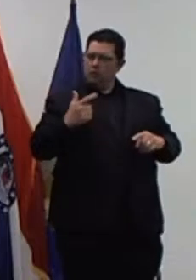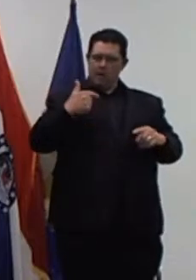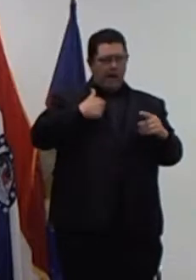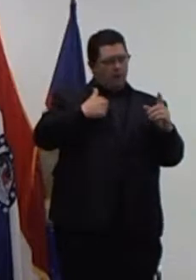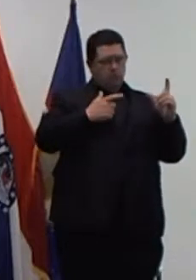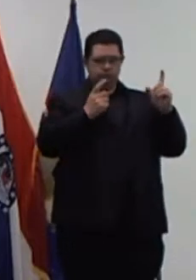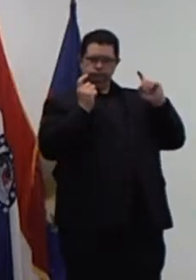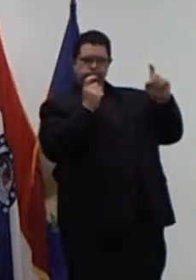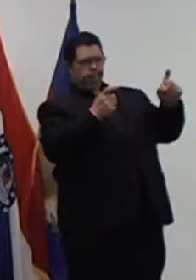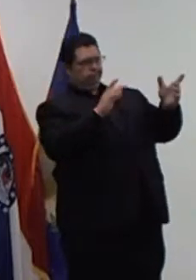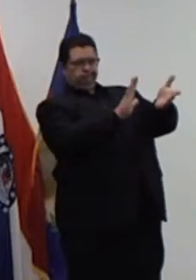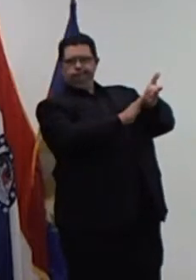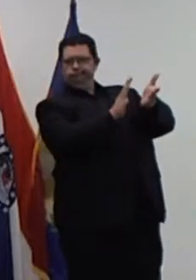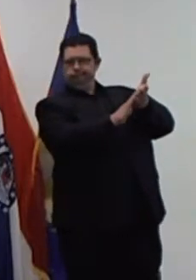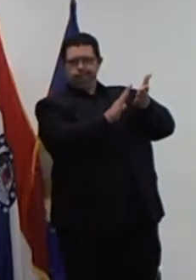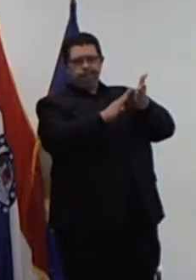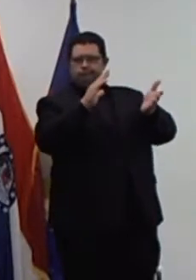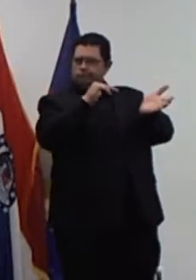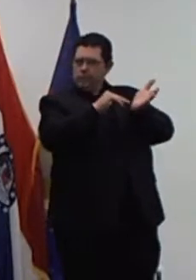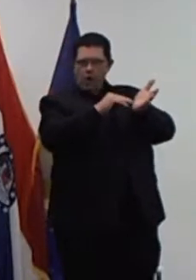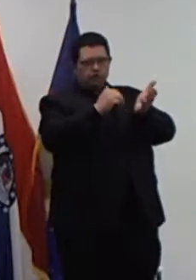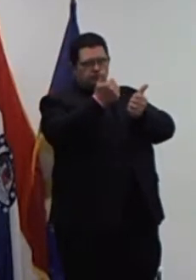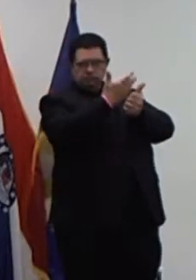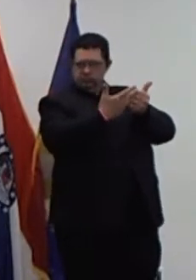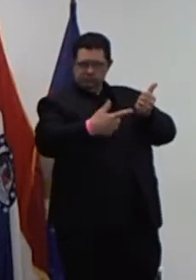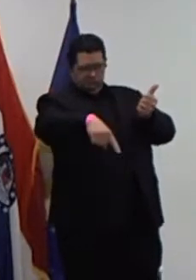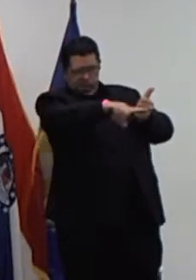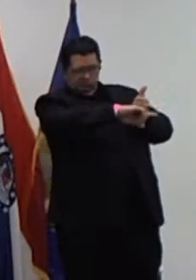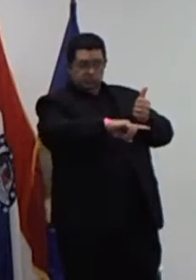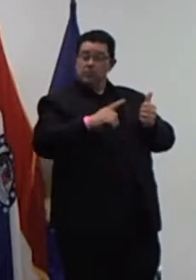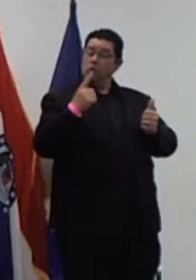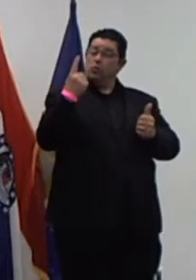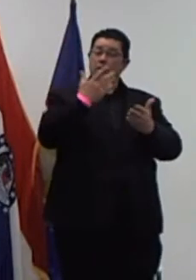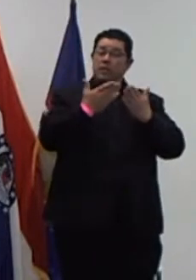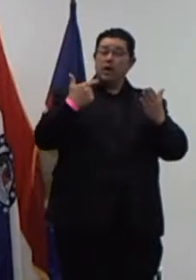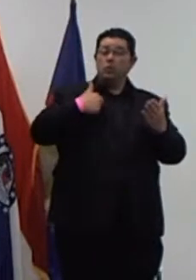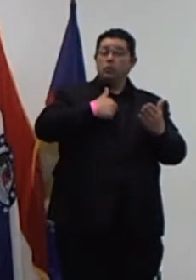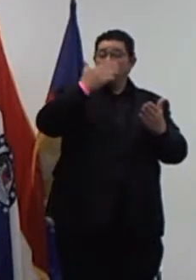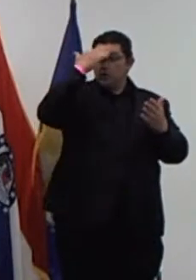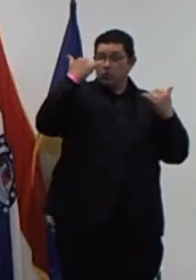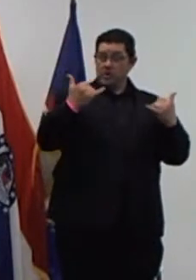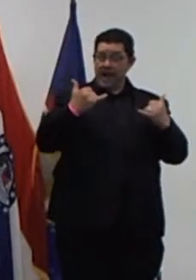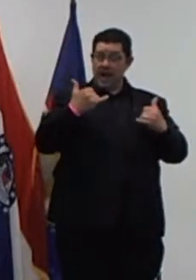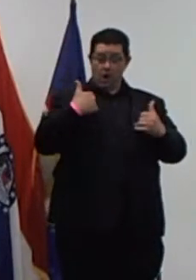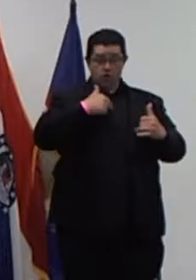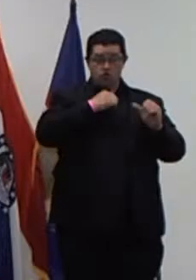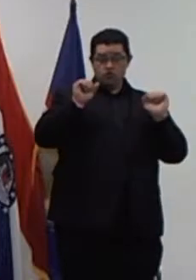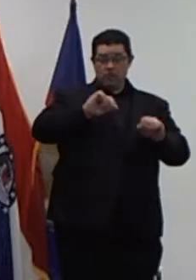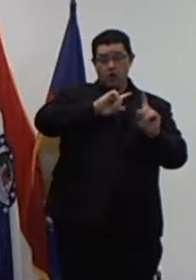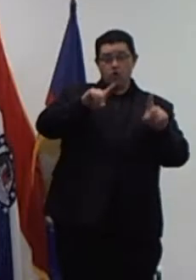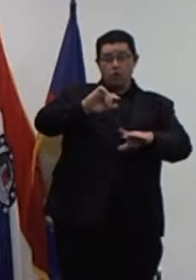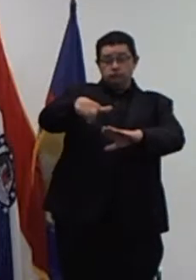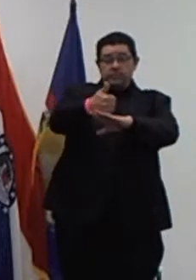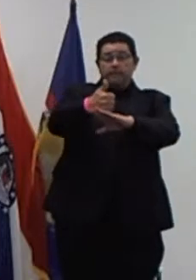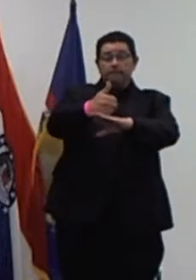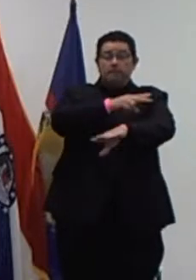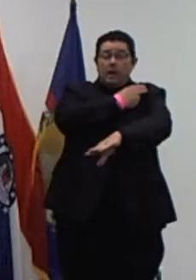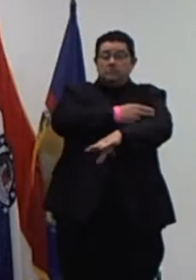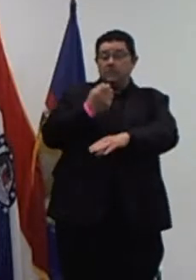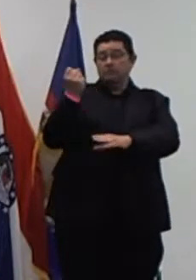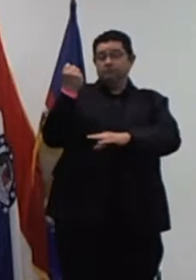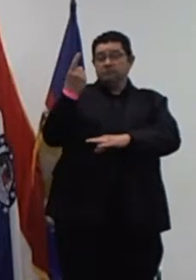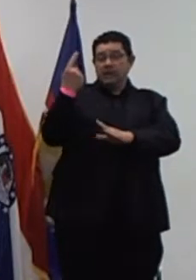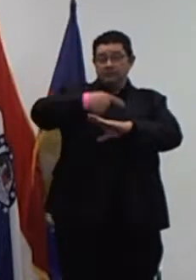and healthcare workers around the state. But the one thing we do know now, we can go out here and we can set a hospital up in 11 days, a full